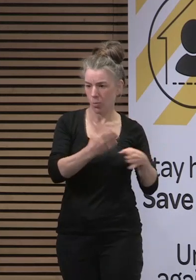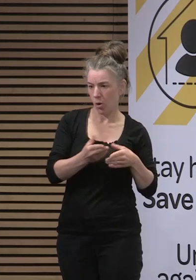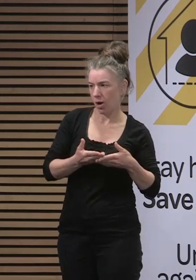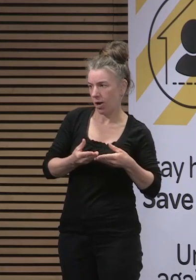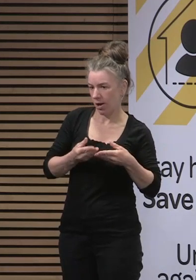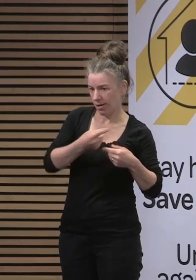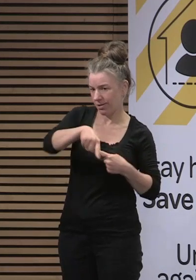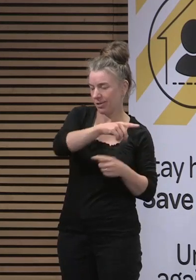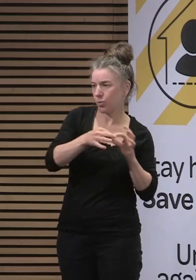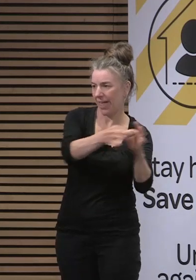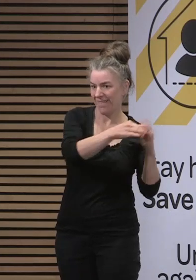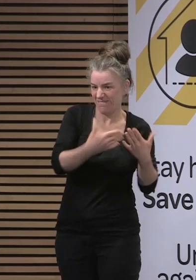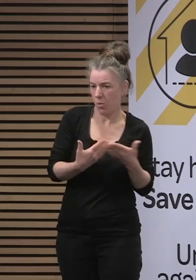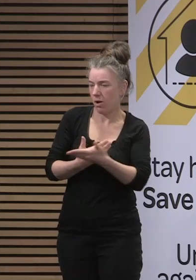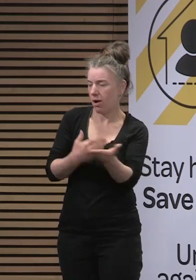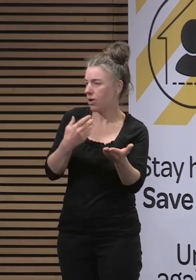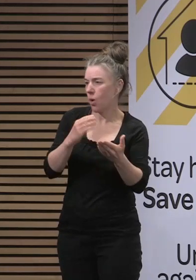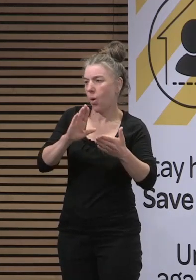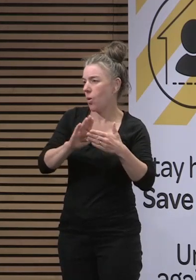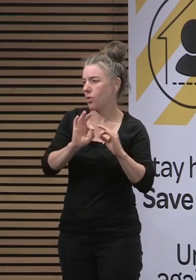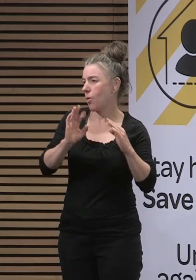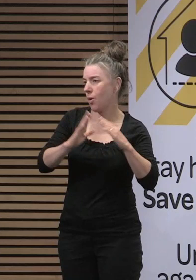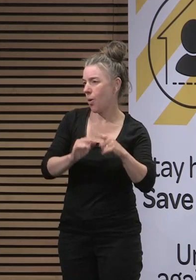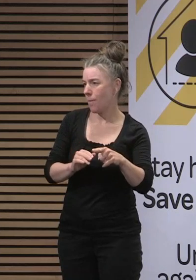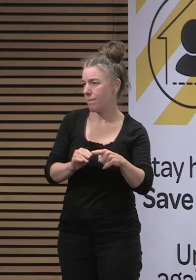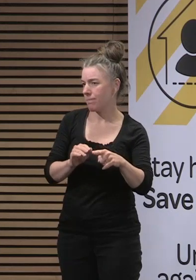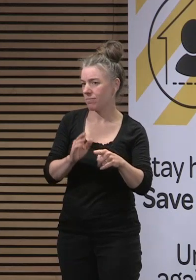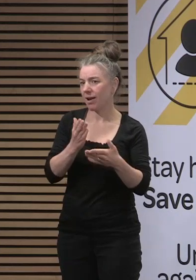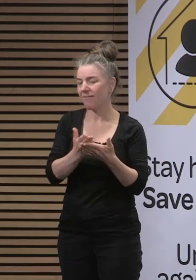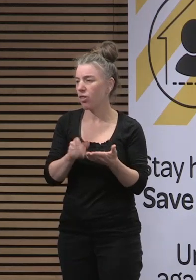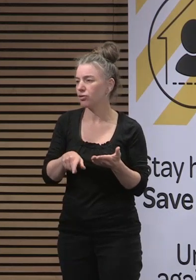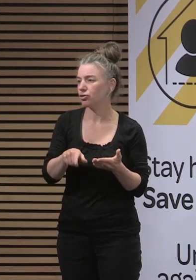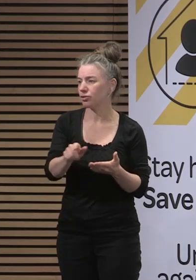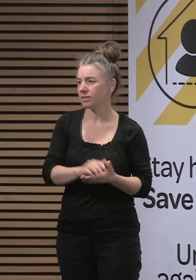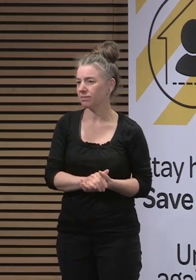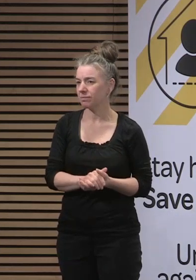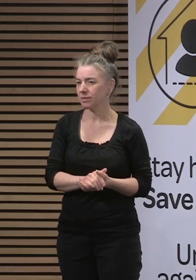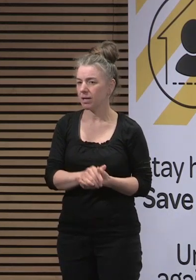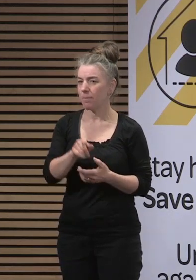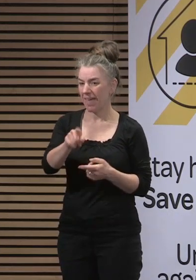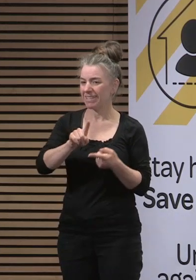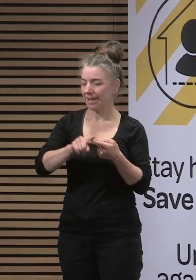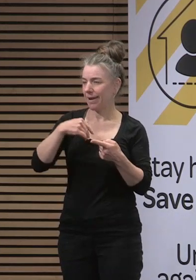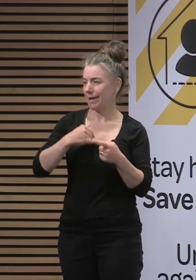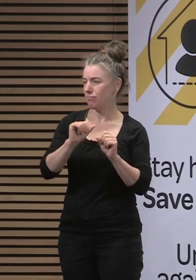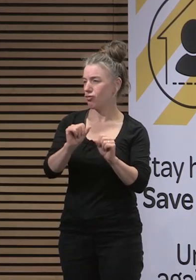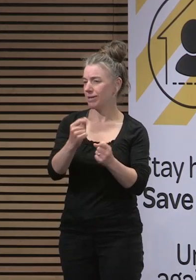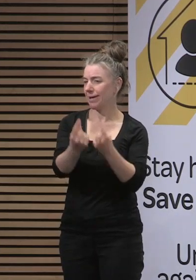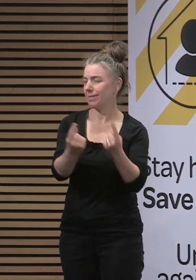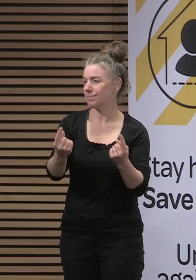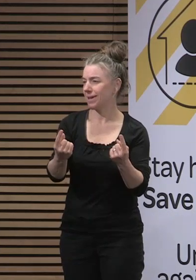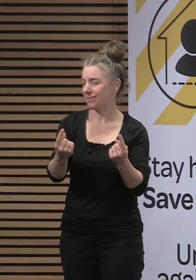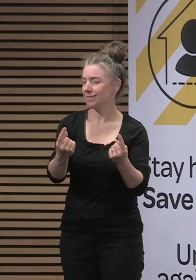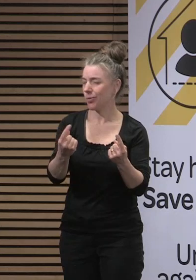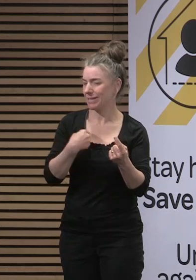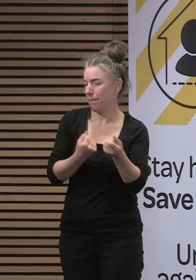services, but there might be other ways and mechanisms that they are using at the moment to try and change the way that they're working, and we're supporting them. Have there been